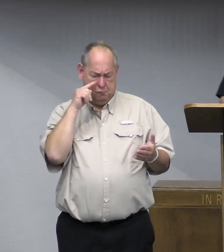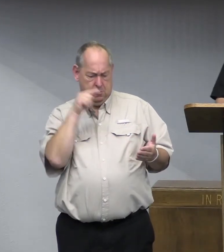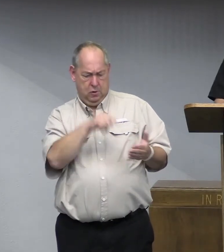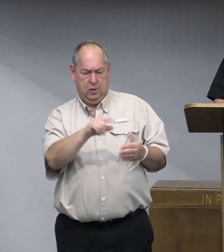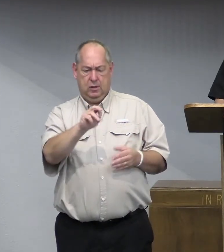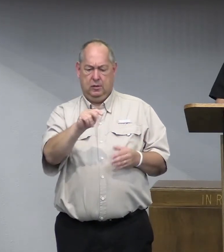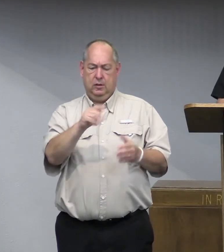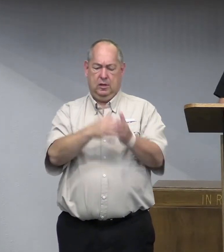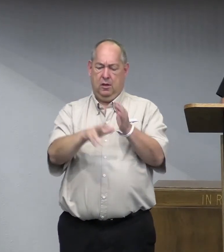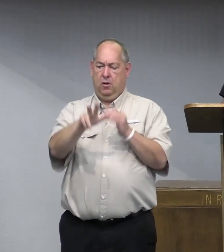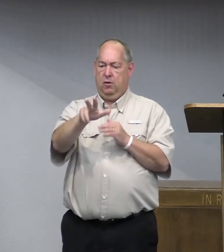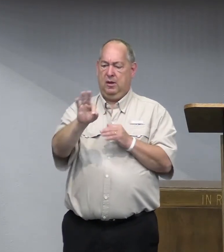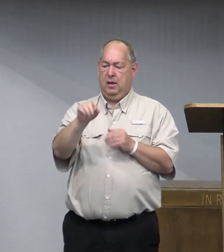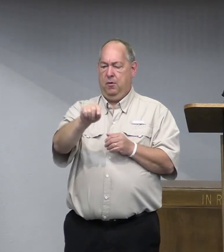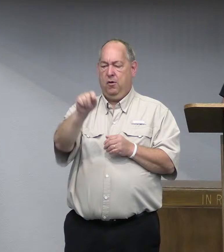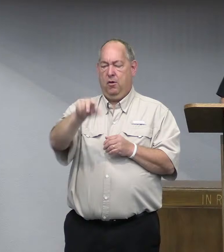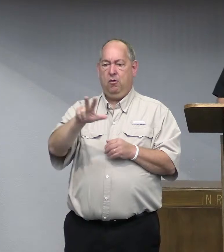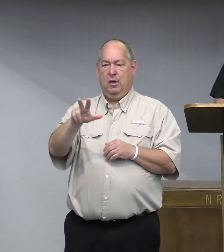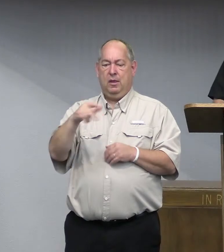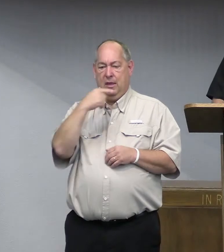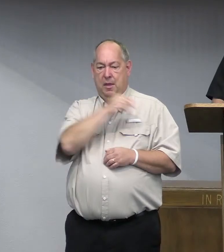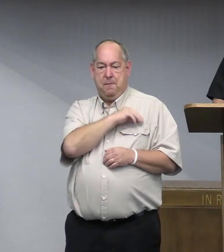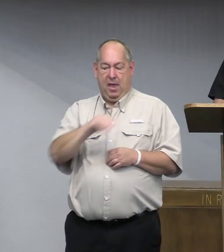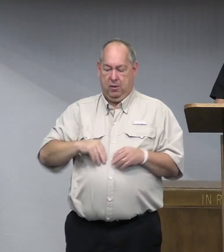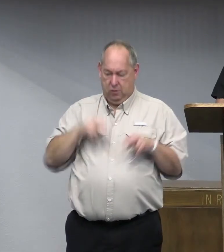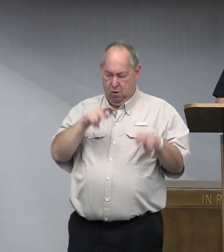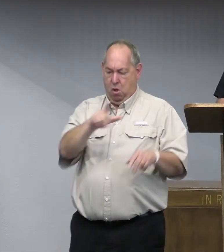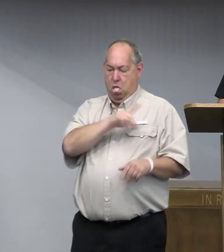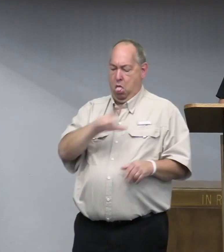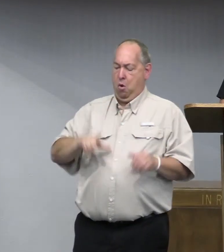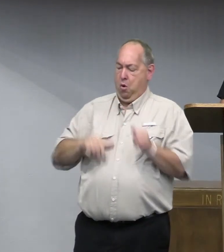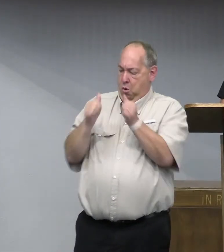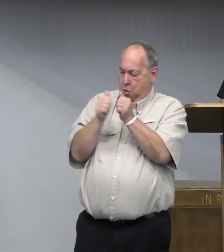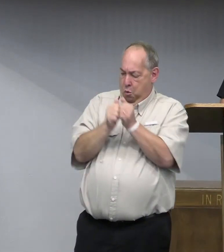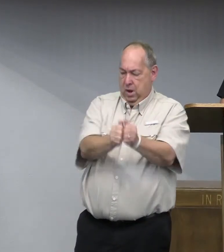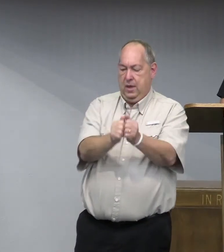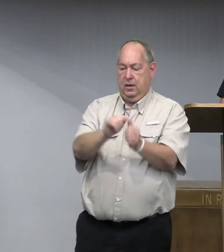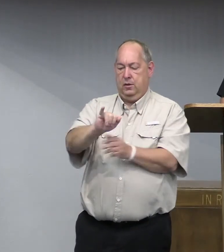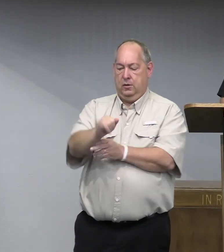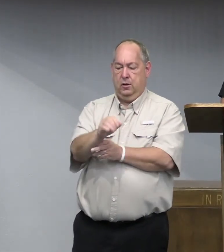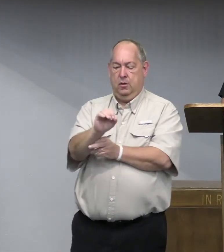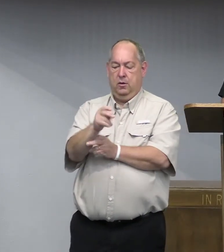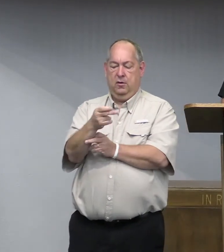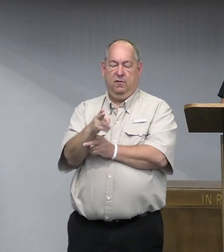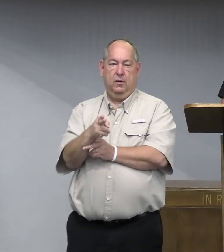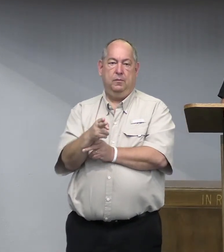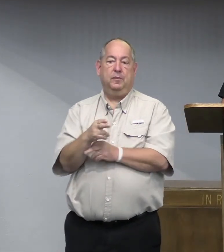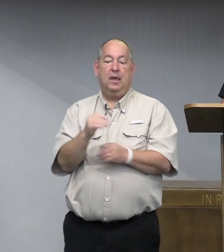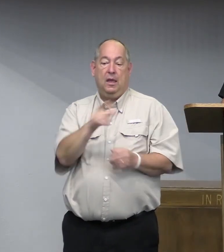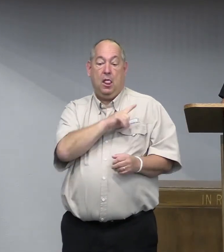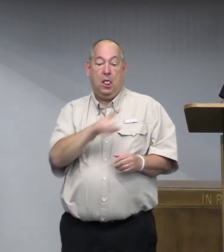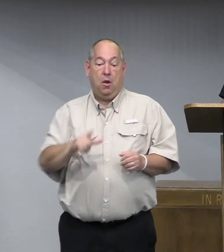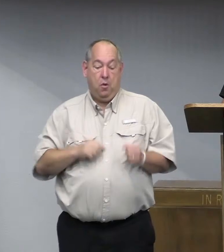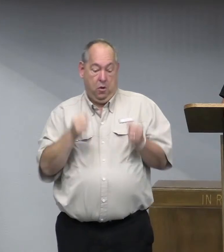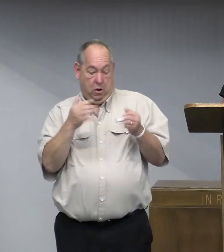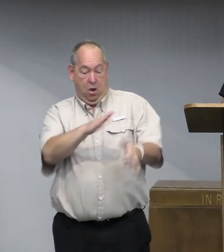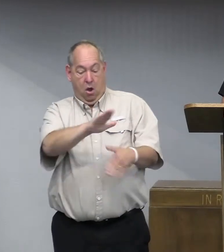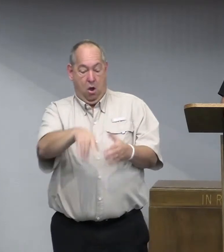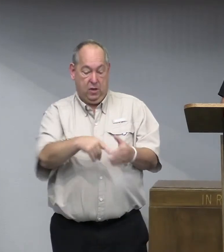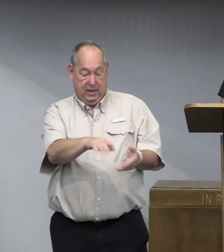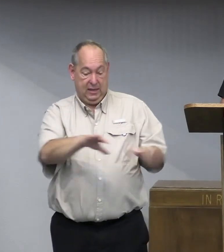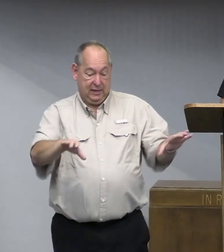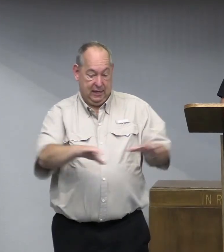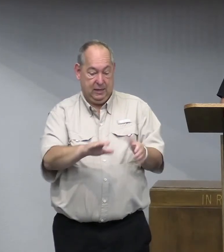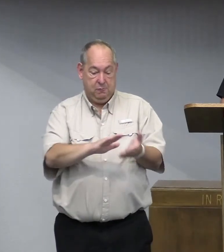Genesis 39:3, it says, his master saw that the Lord was with him, and that the Lord caused all that he did